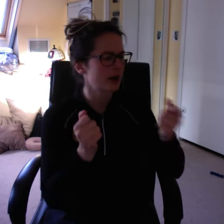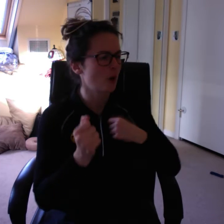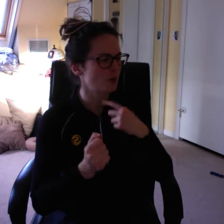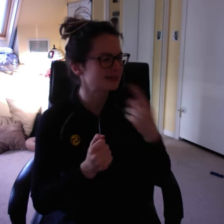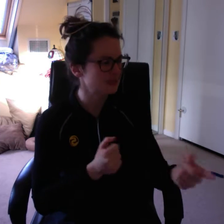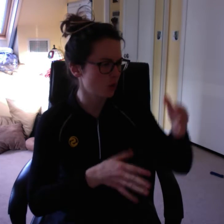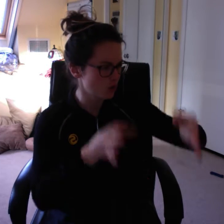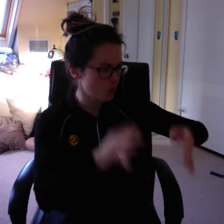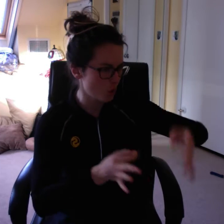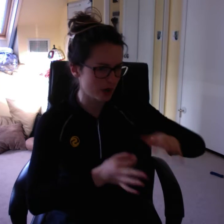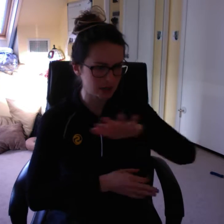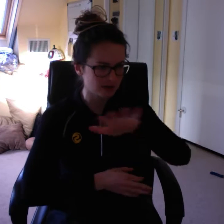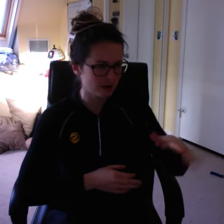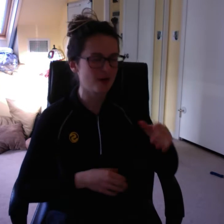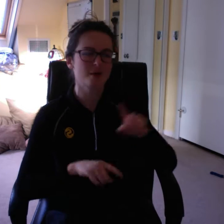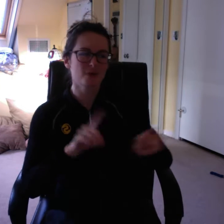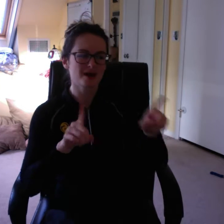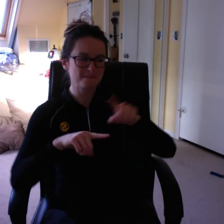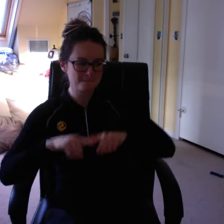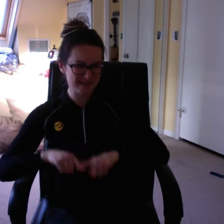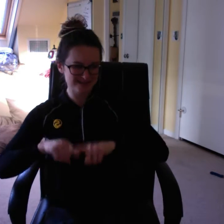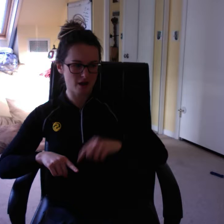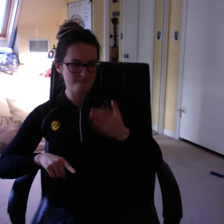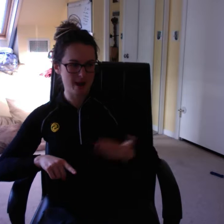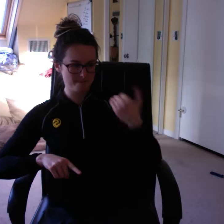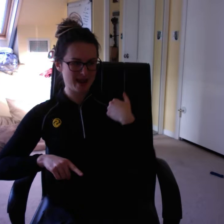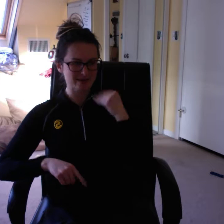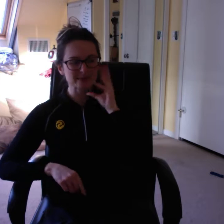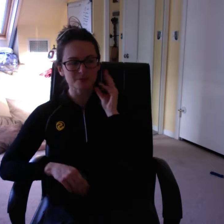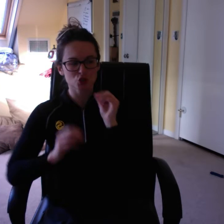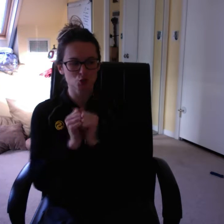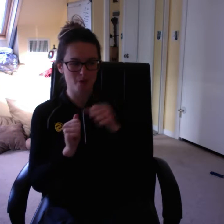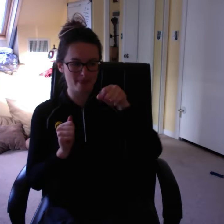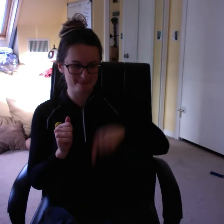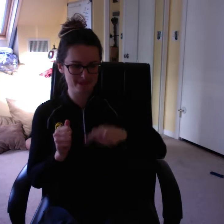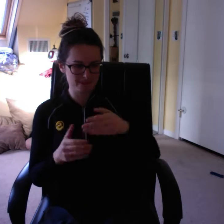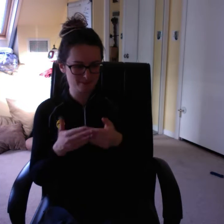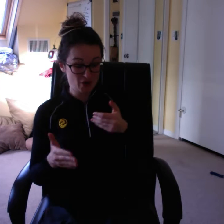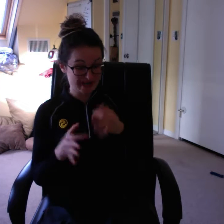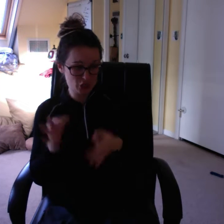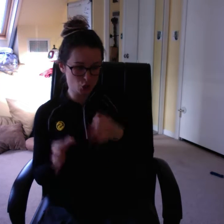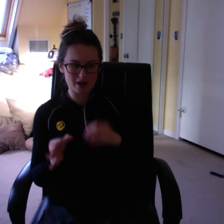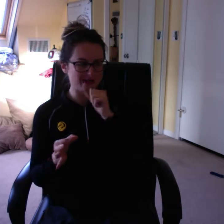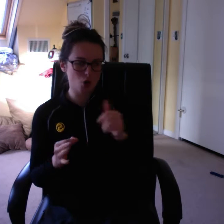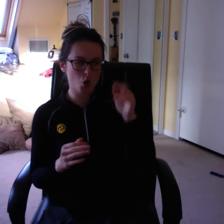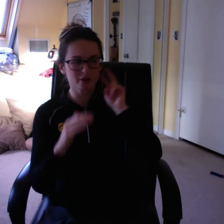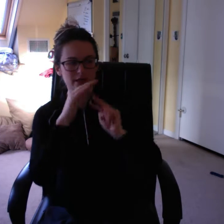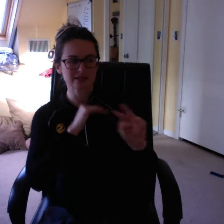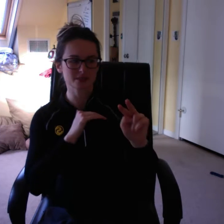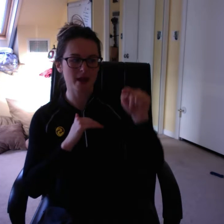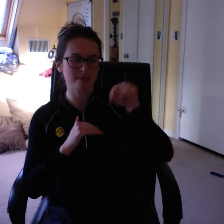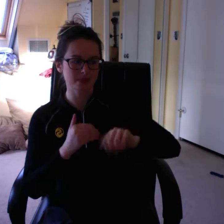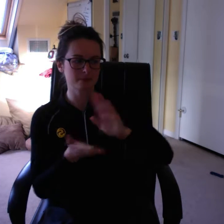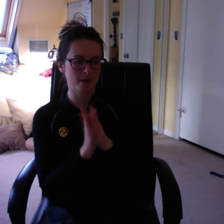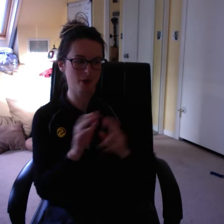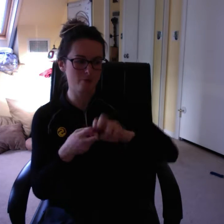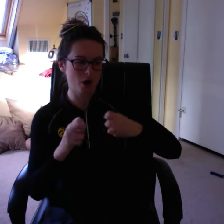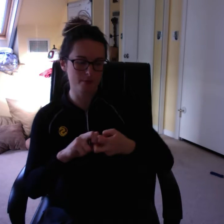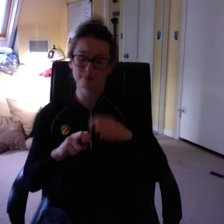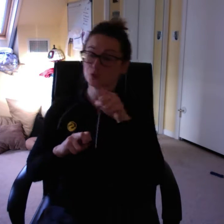experience with the earlier hearing, I don't expect that to be a problem, however. Have you had an opportunity to speak with the defendants personally? Are